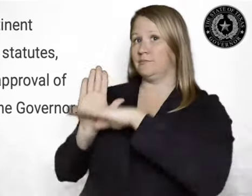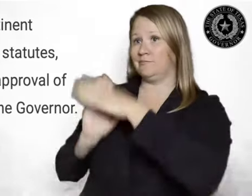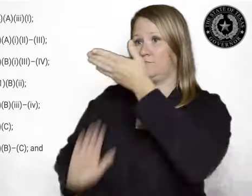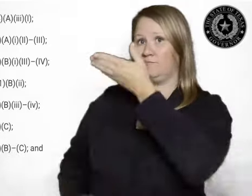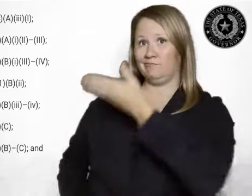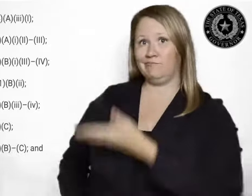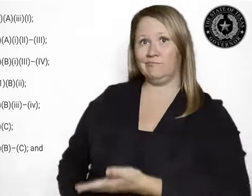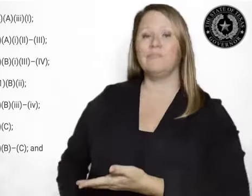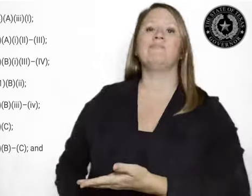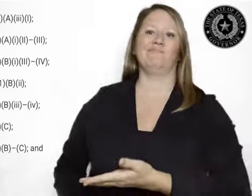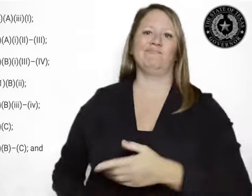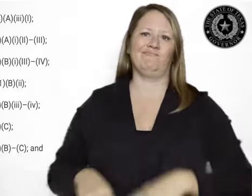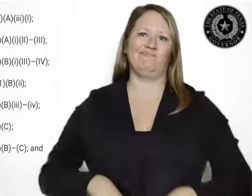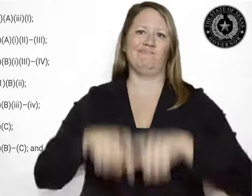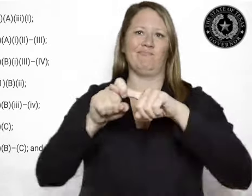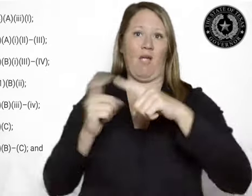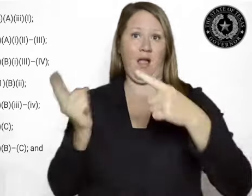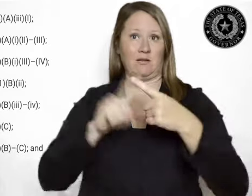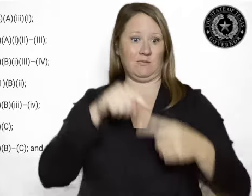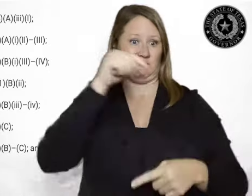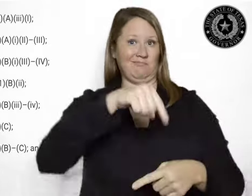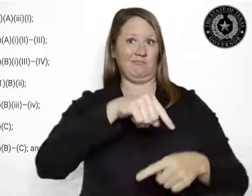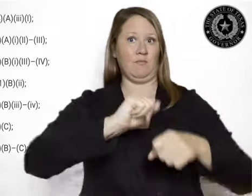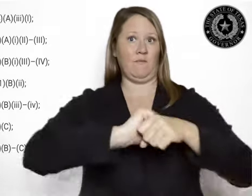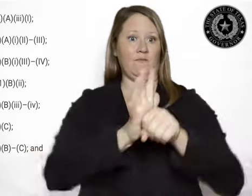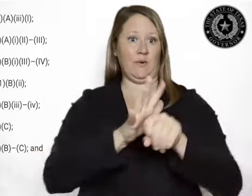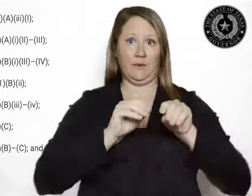approval of the Office of the Governor.